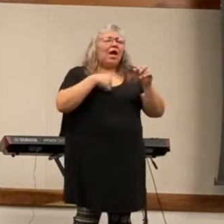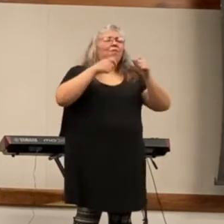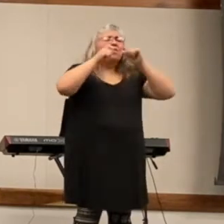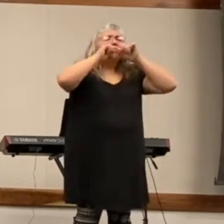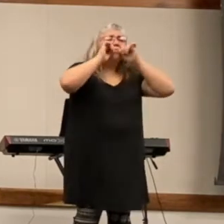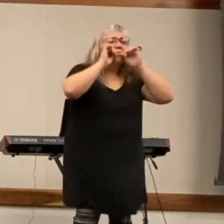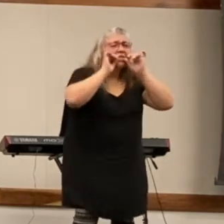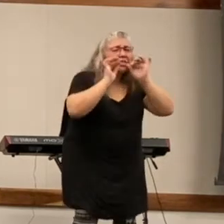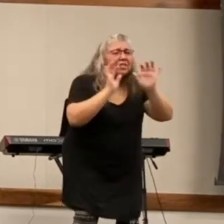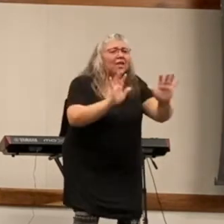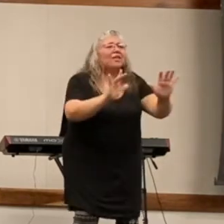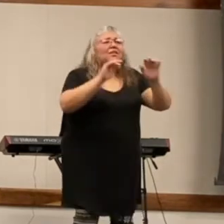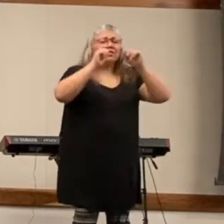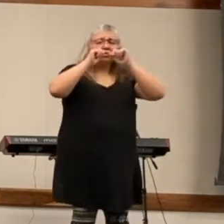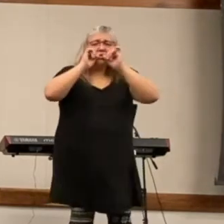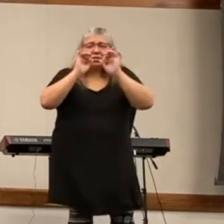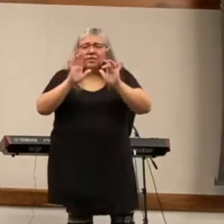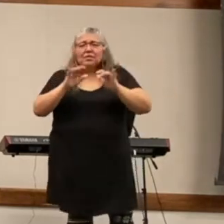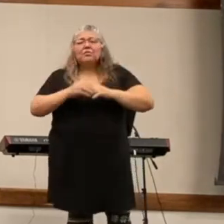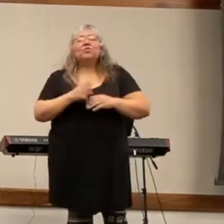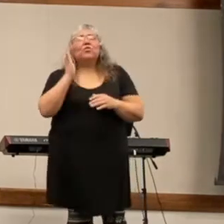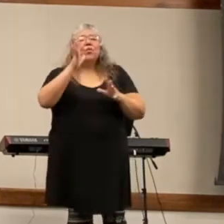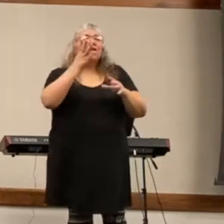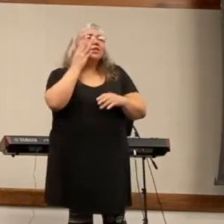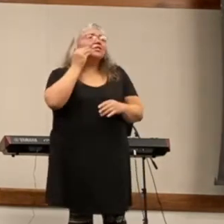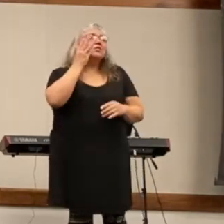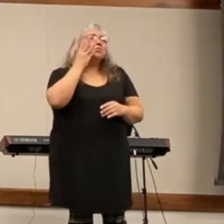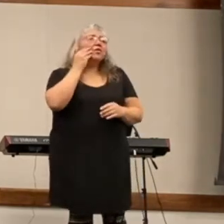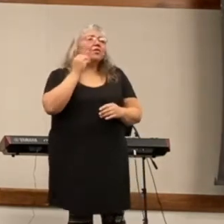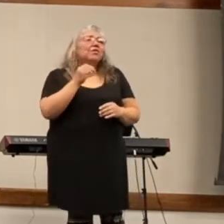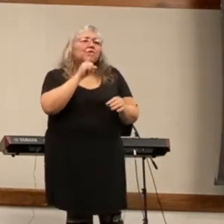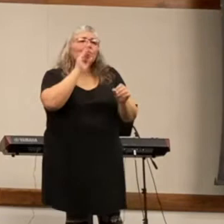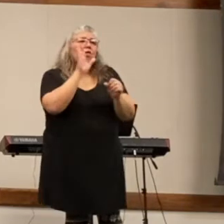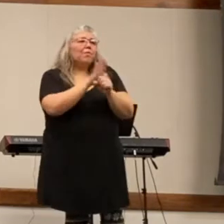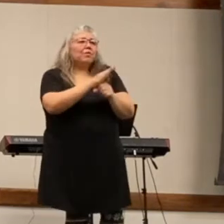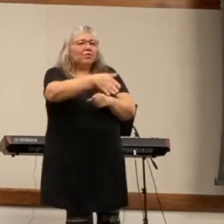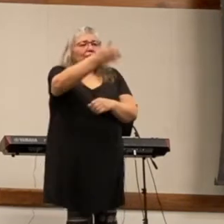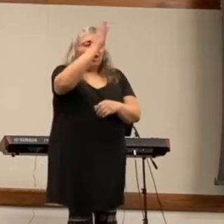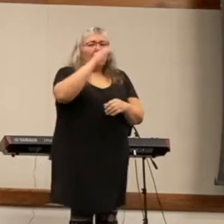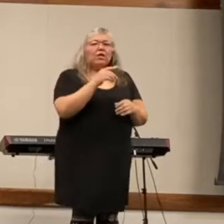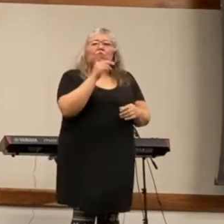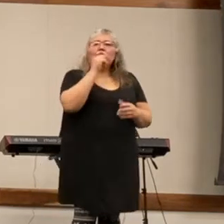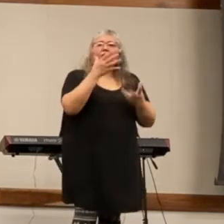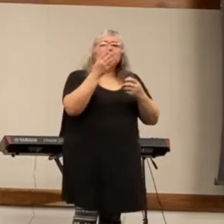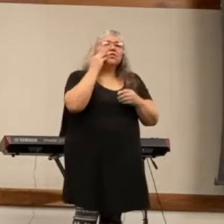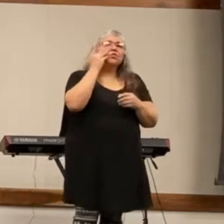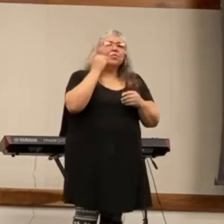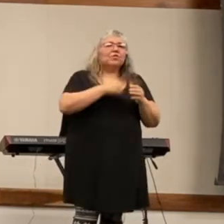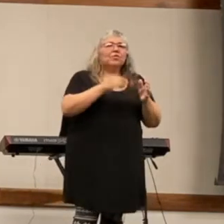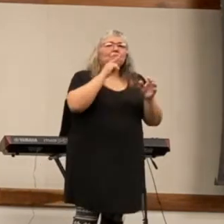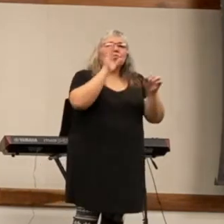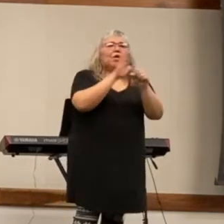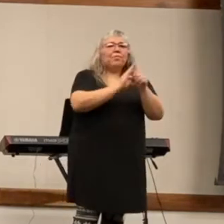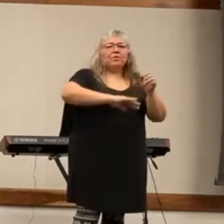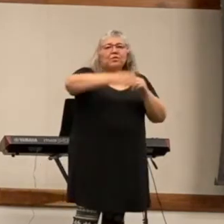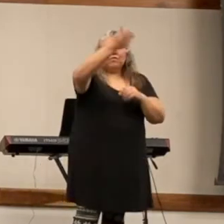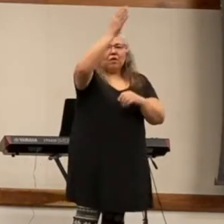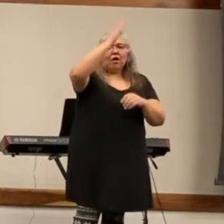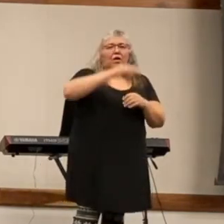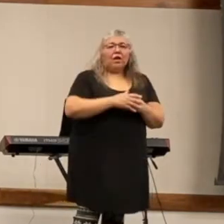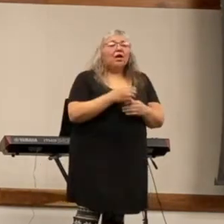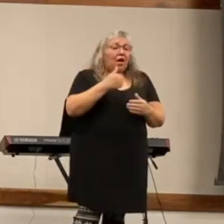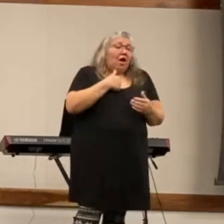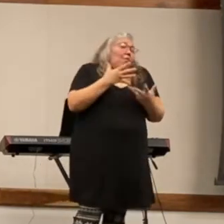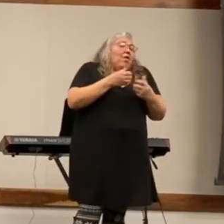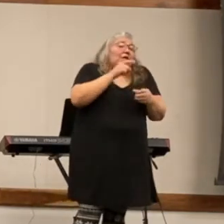you. You're going to experience the promises of God. How many of you want to experience the promises of God? I want